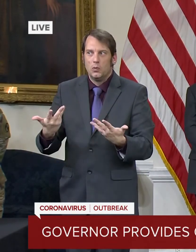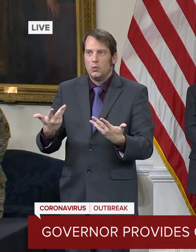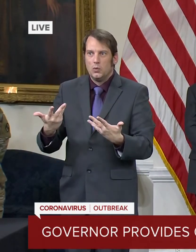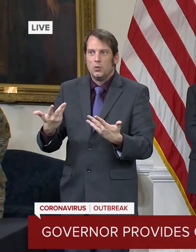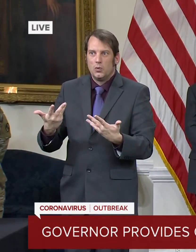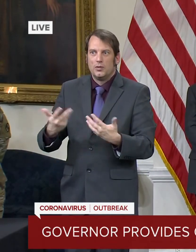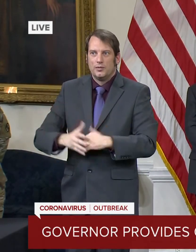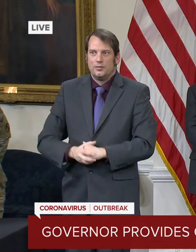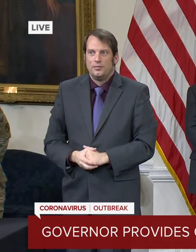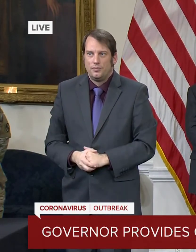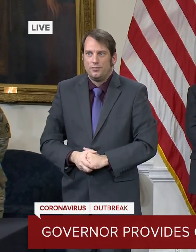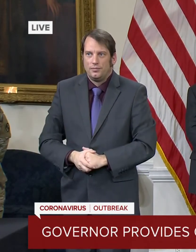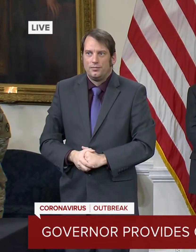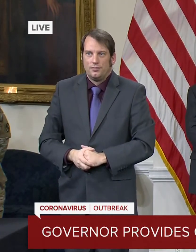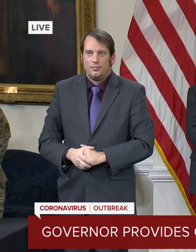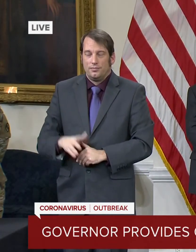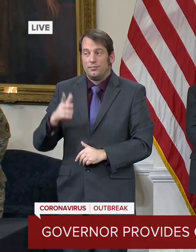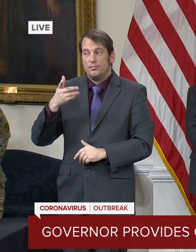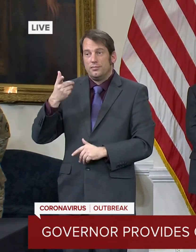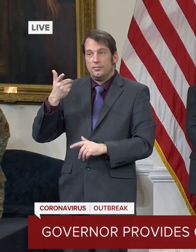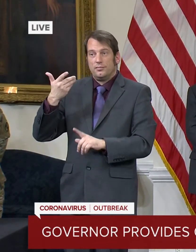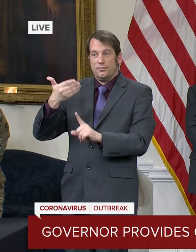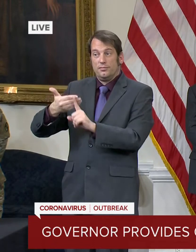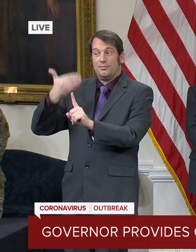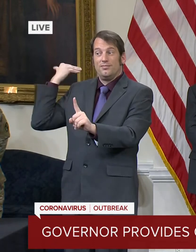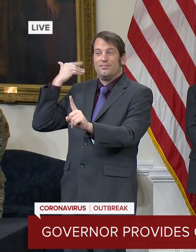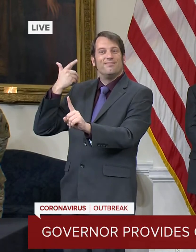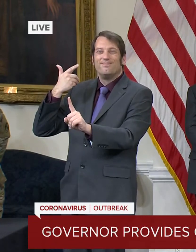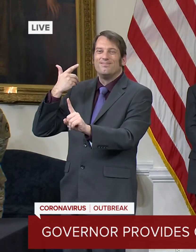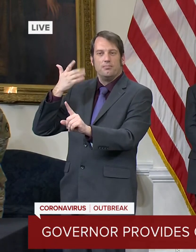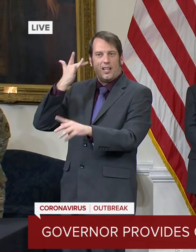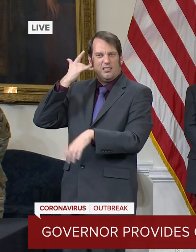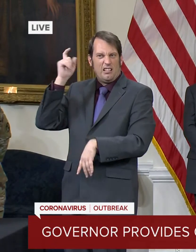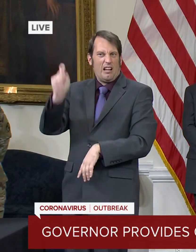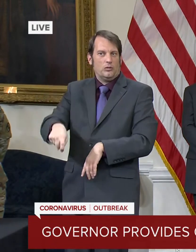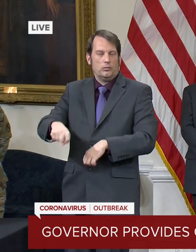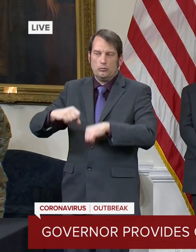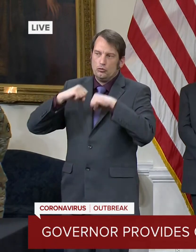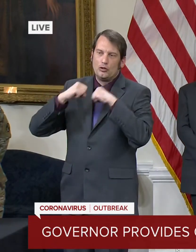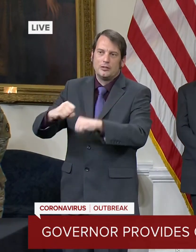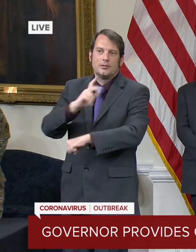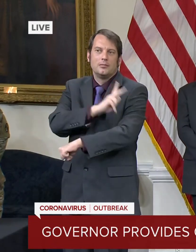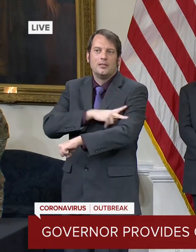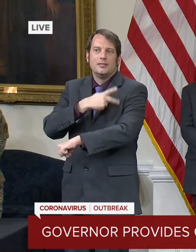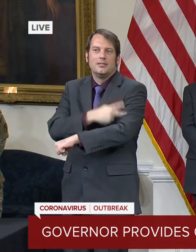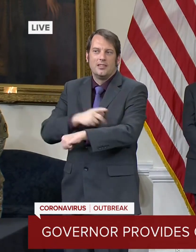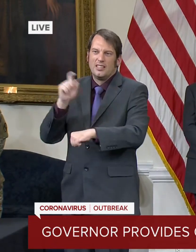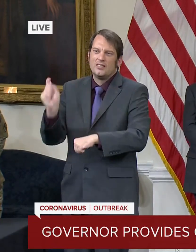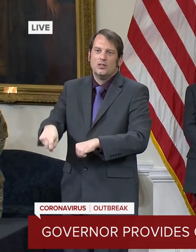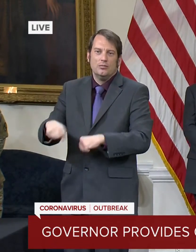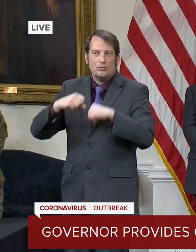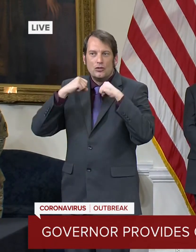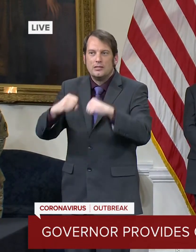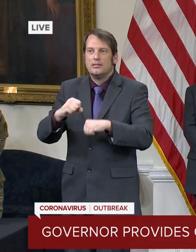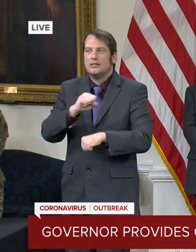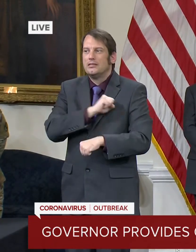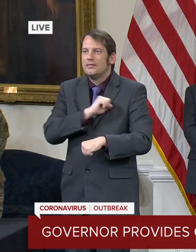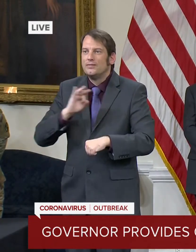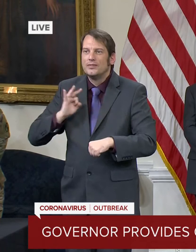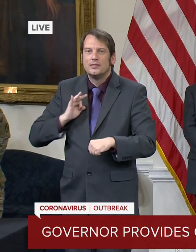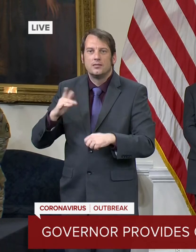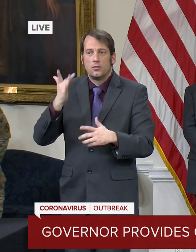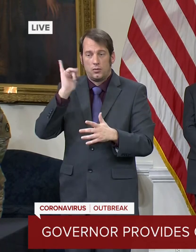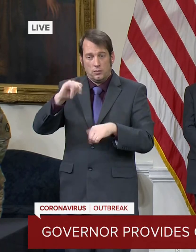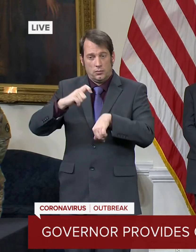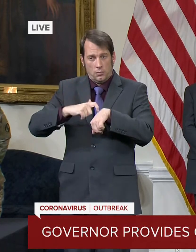previously were necessary to protect patients, families, and hospital staff due to our limited